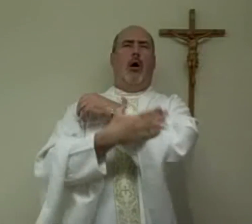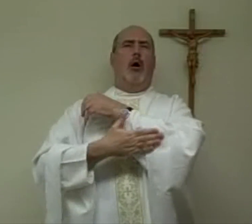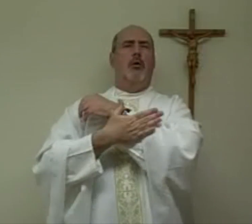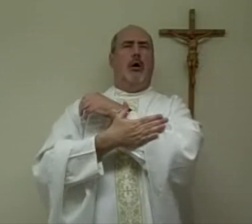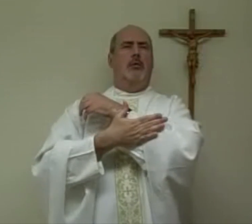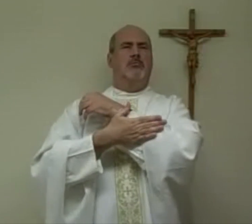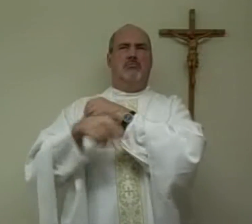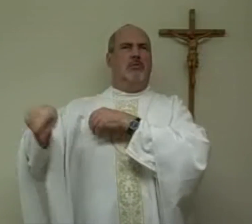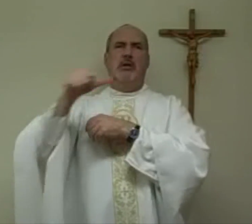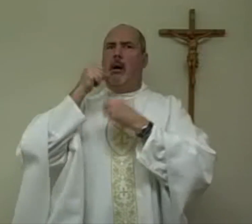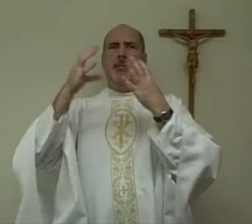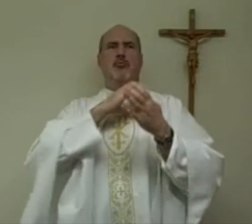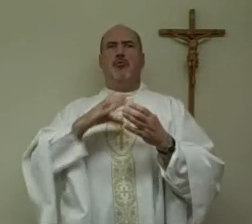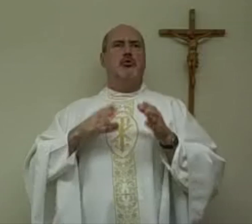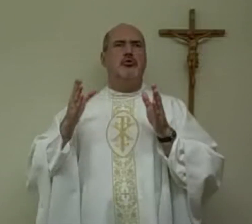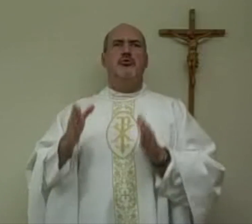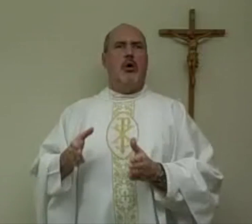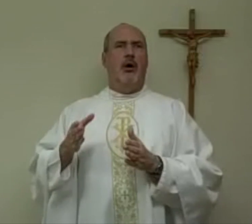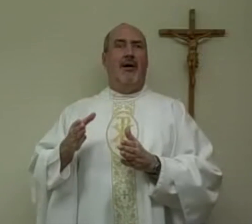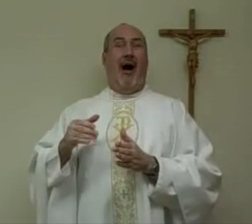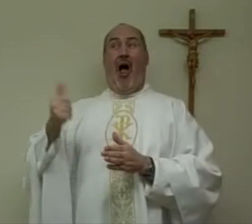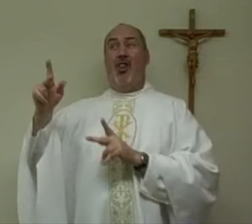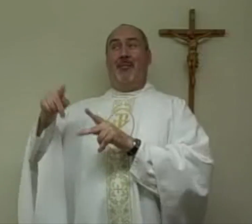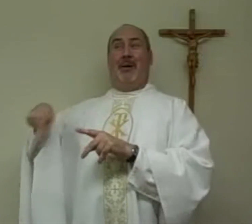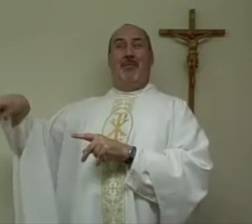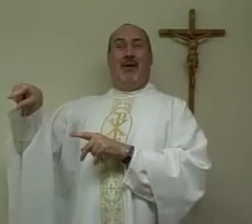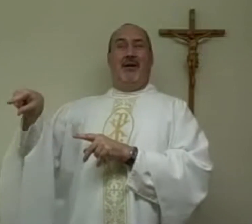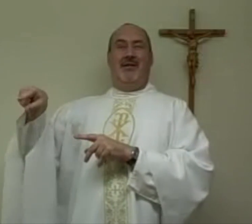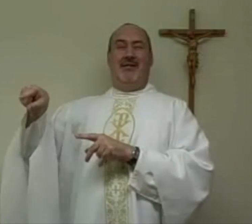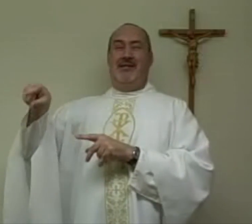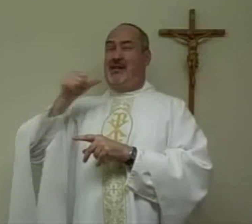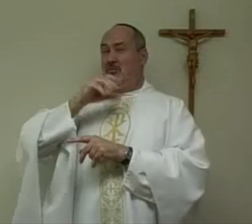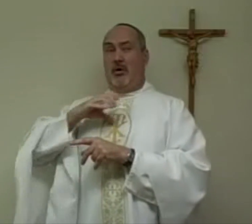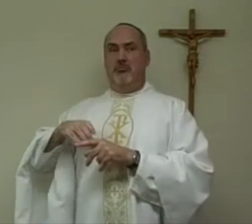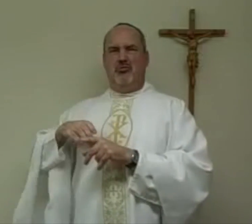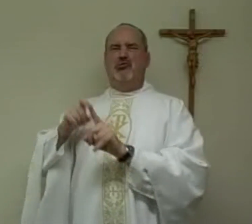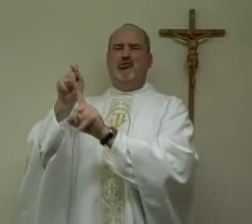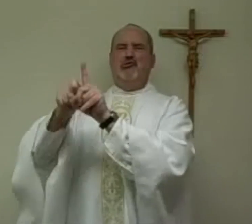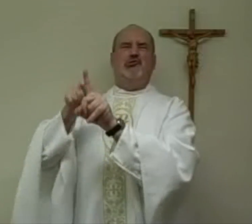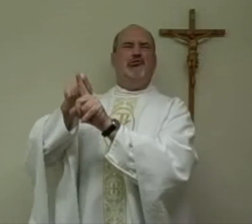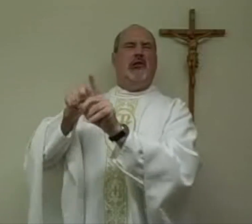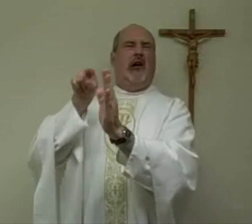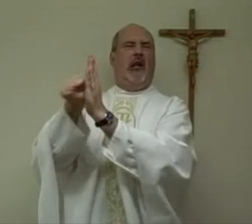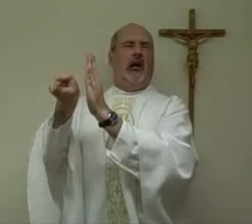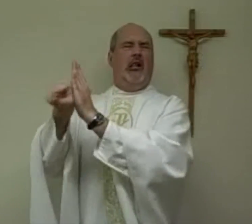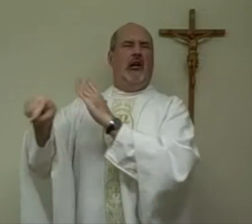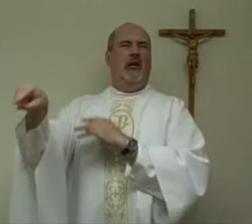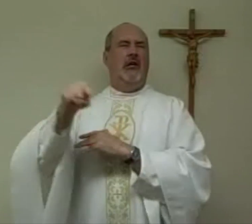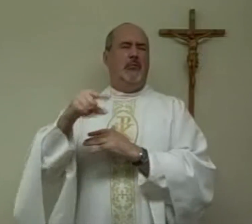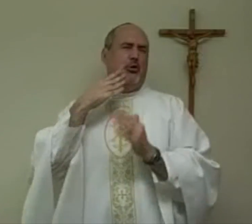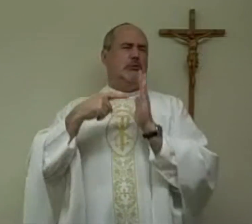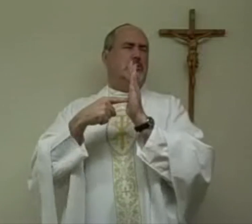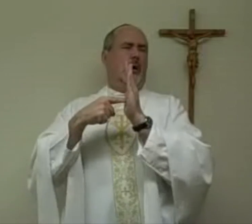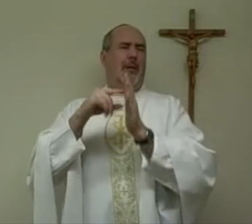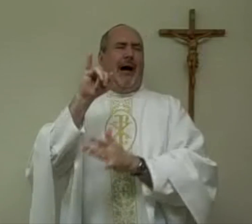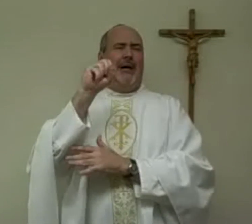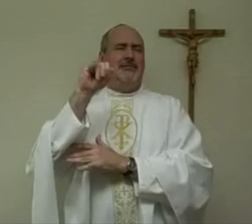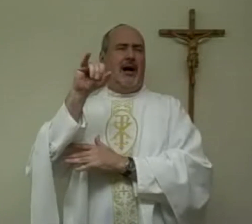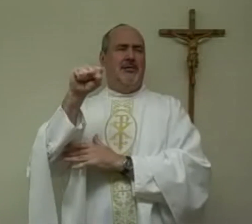Some Christians who live in other countries where there aren't many Christians and are persecuted or even killed,